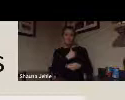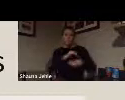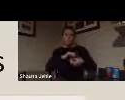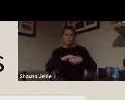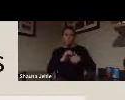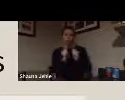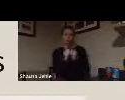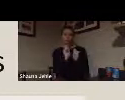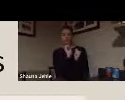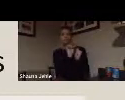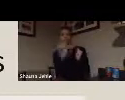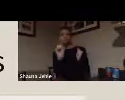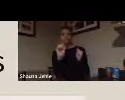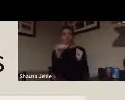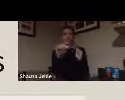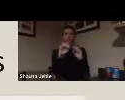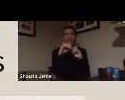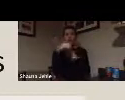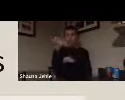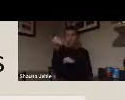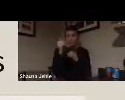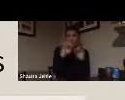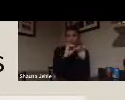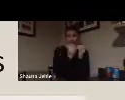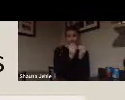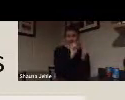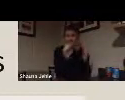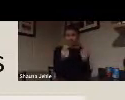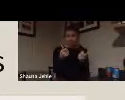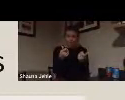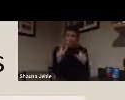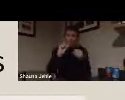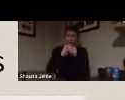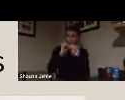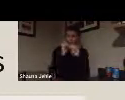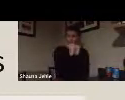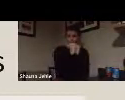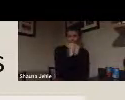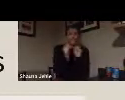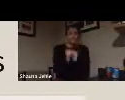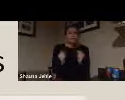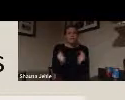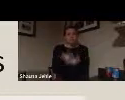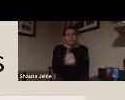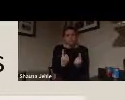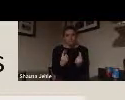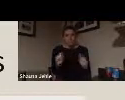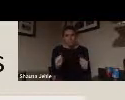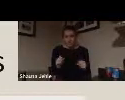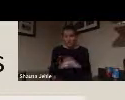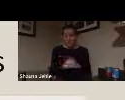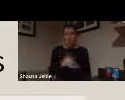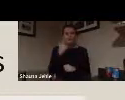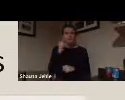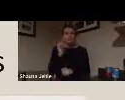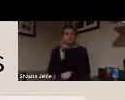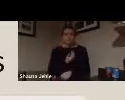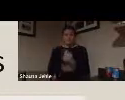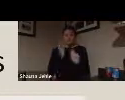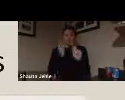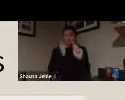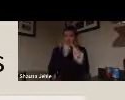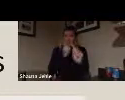other organizations, and we really try to work together with everyone that we can because our goal is